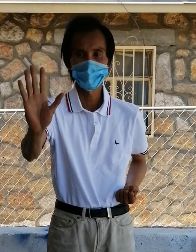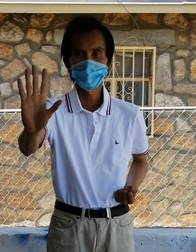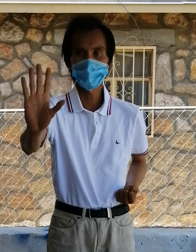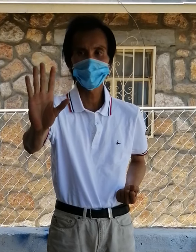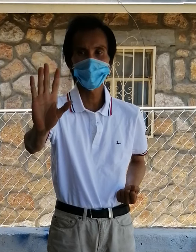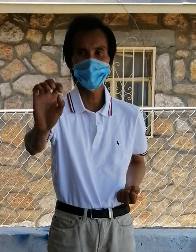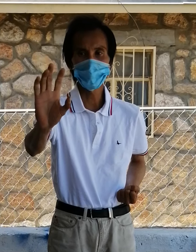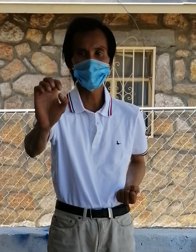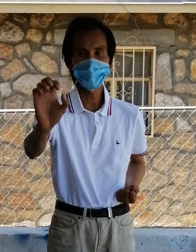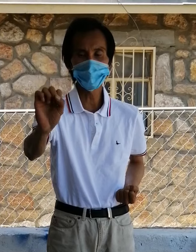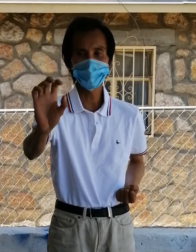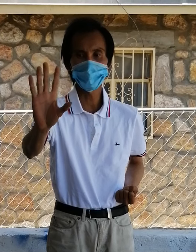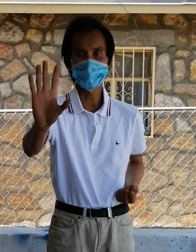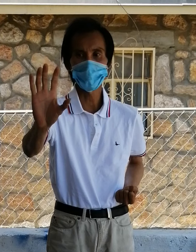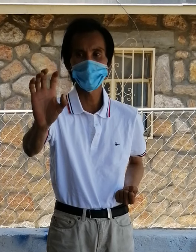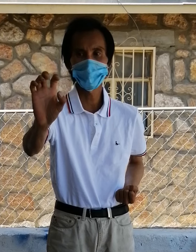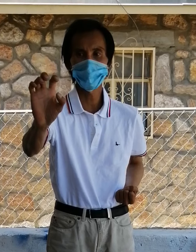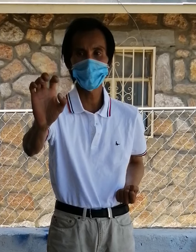Make sure. When you form the fist. One.